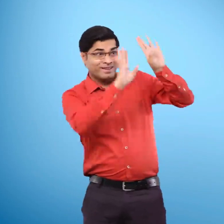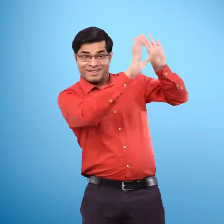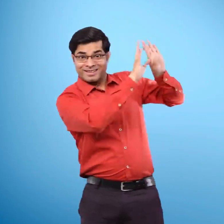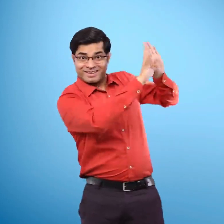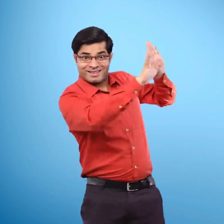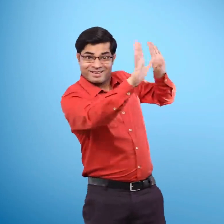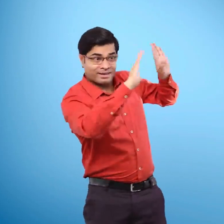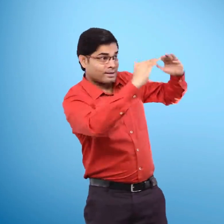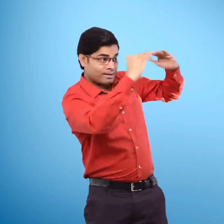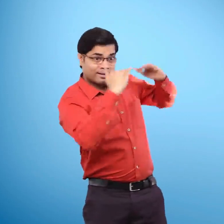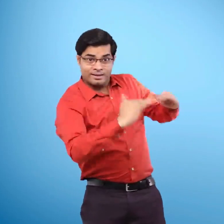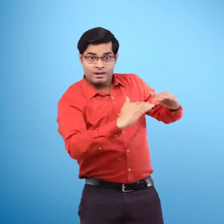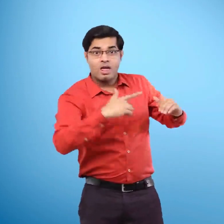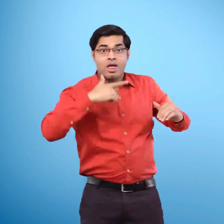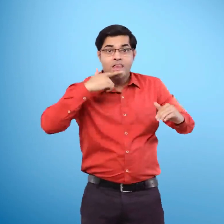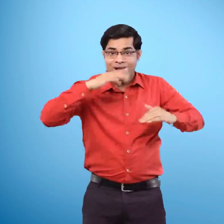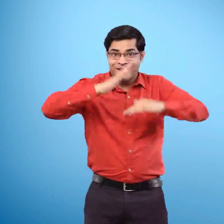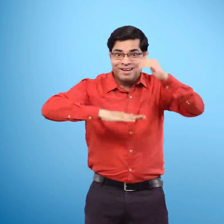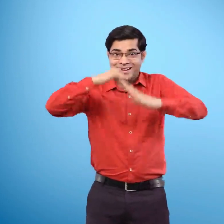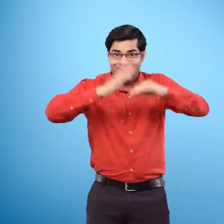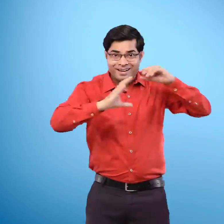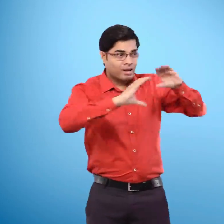At the bottom of this grill, a wall